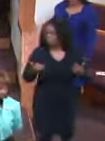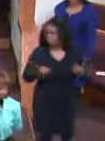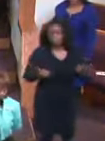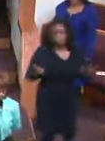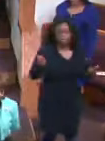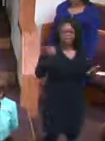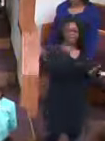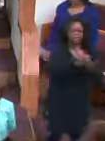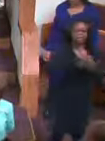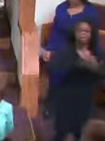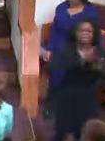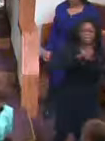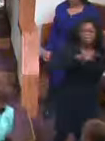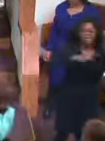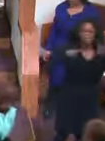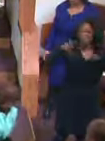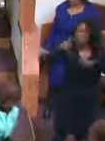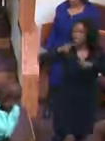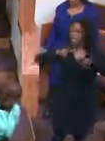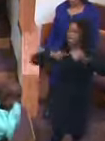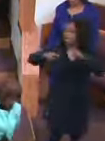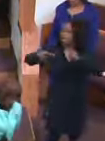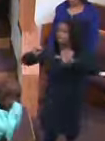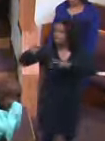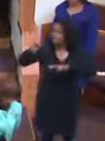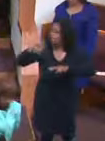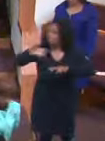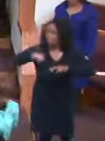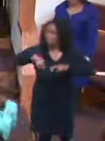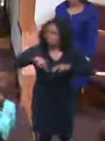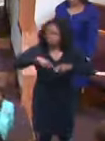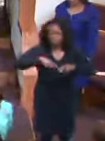Amen. As I look around, we're intimate this morning,